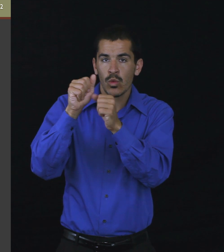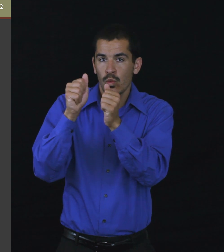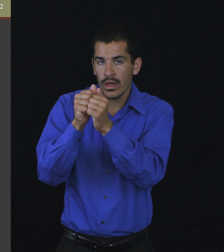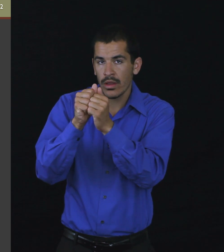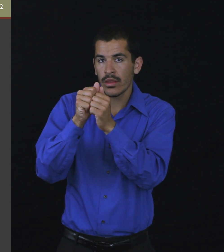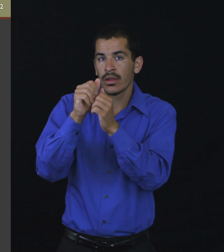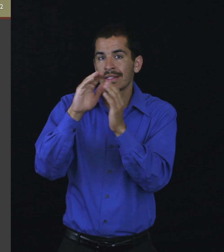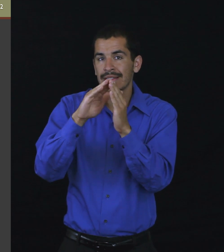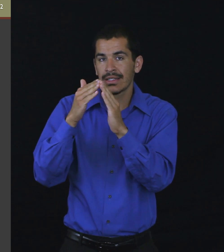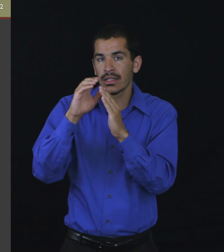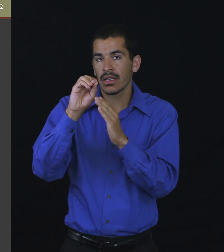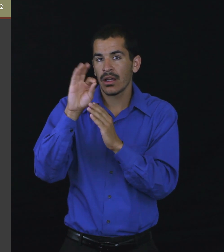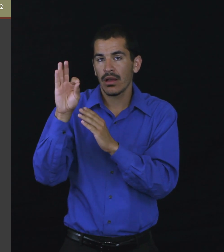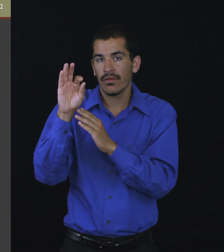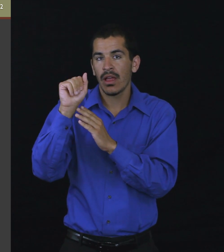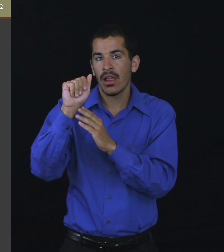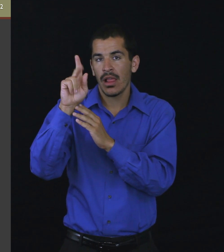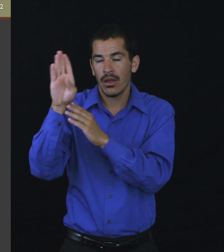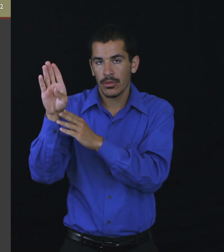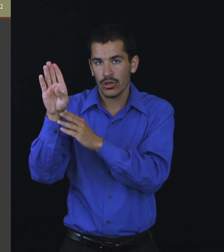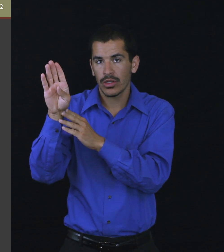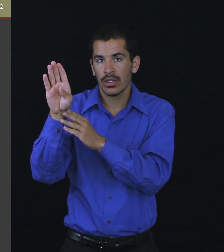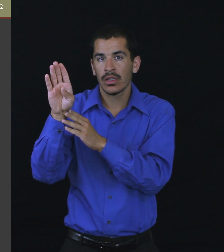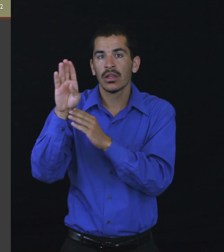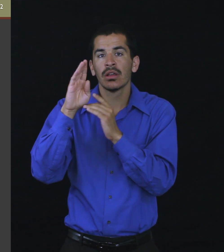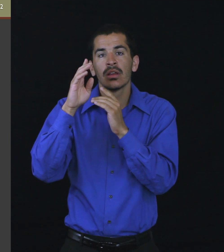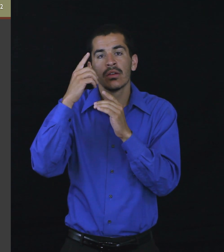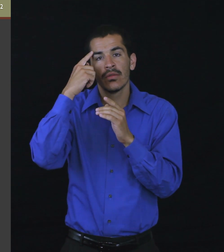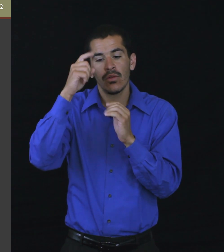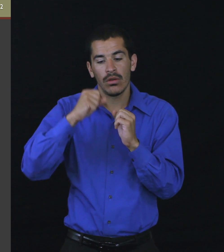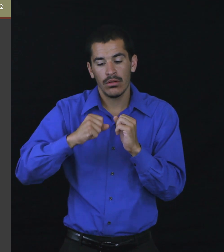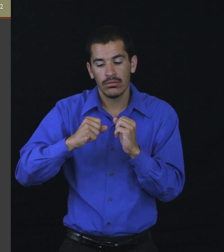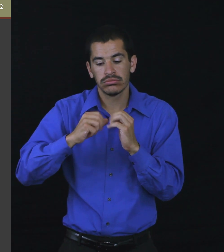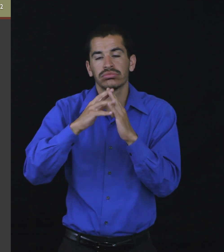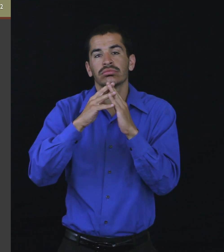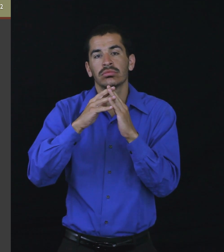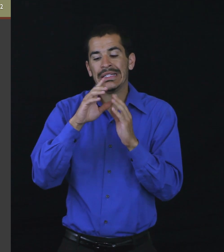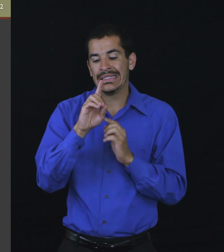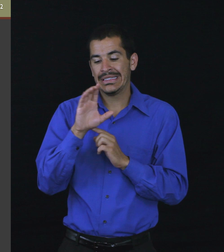campus at the proposed railroad's redevelopment.